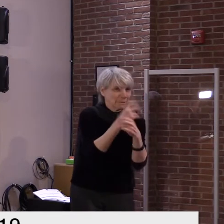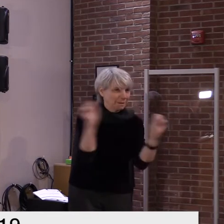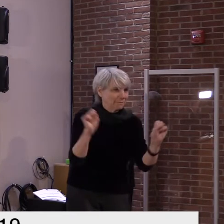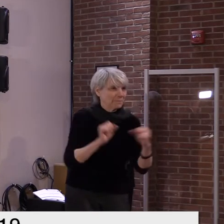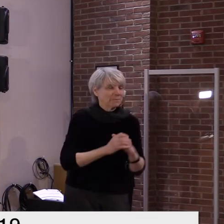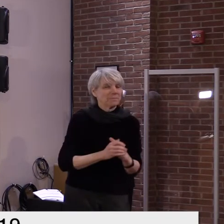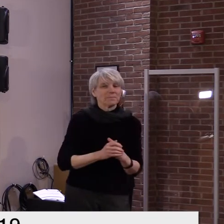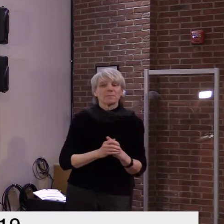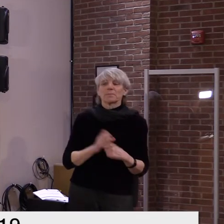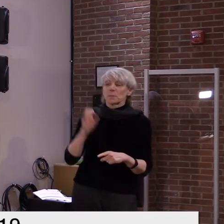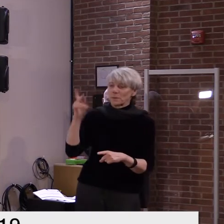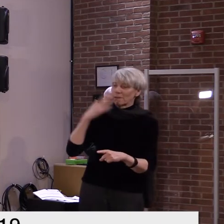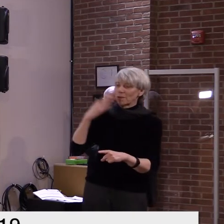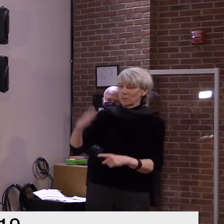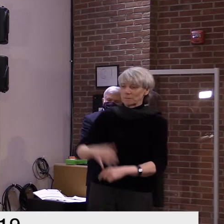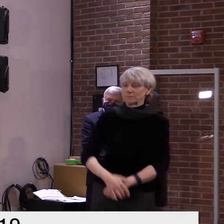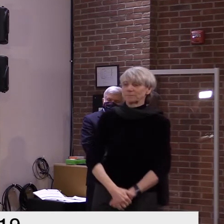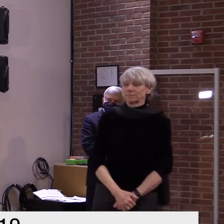Okay, thanks.